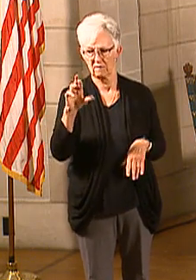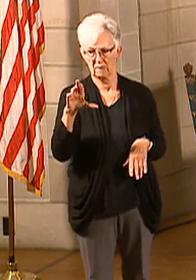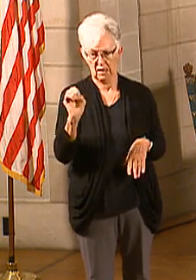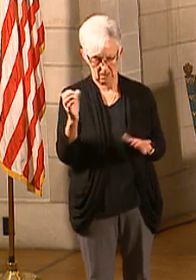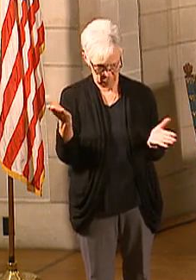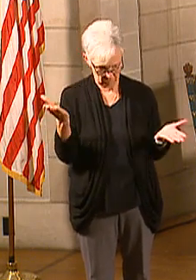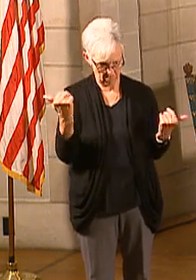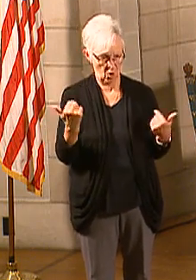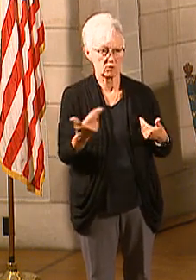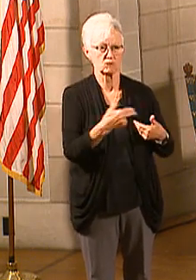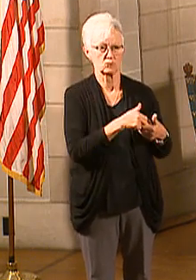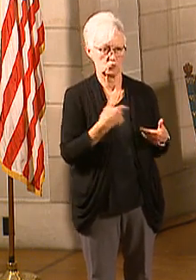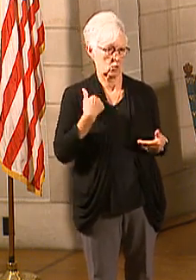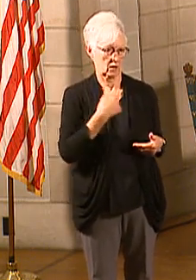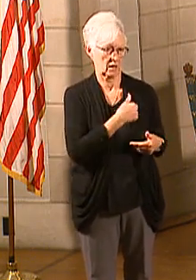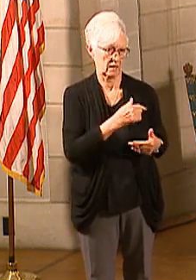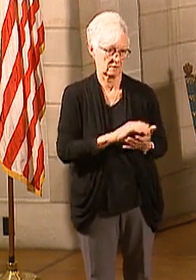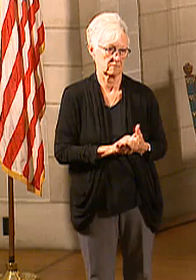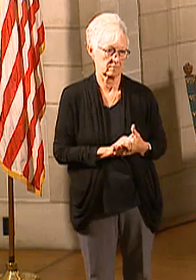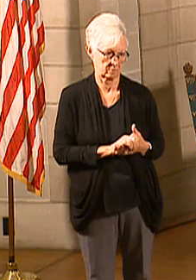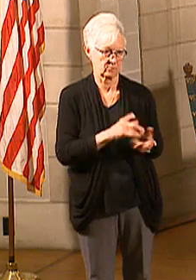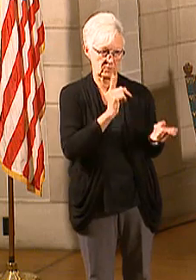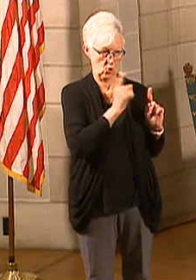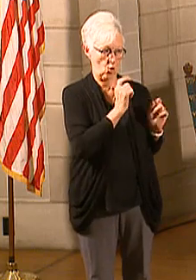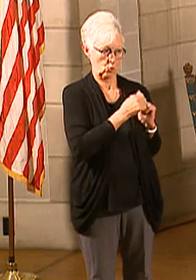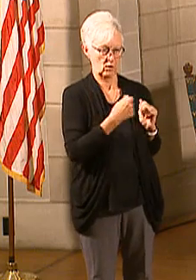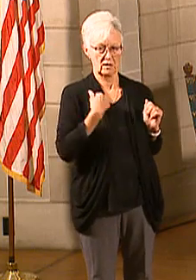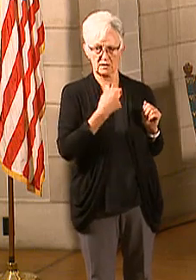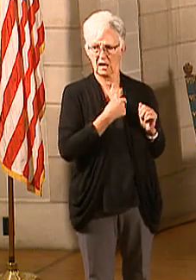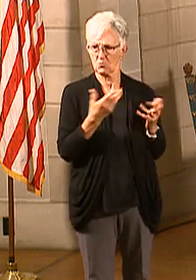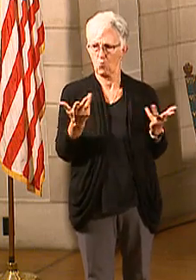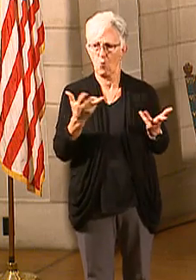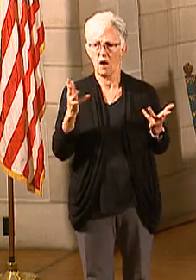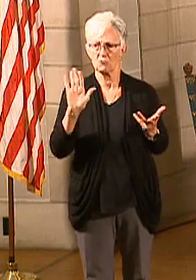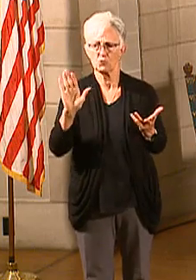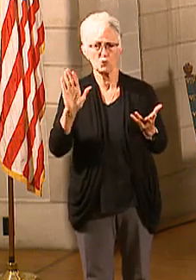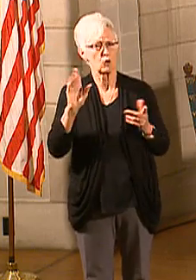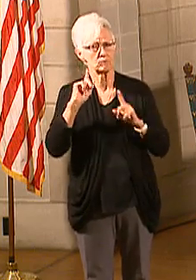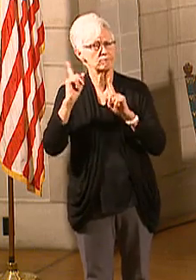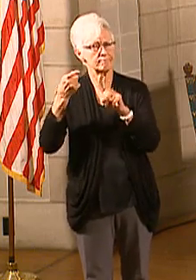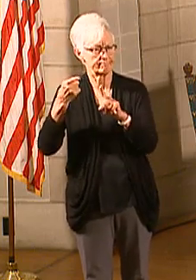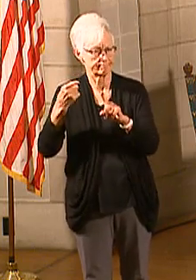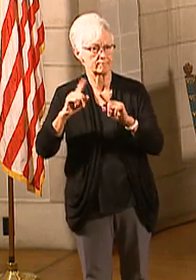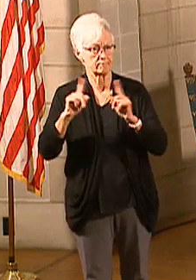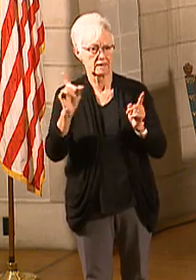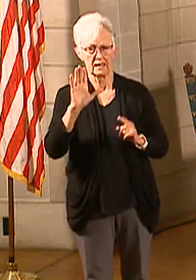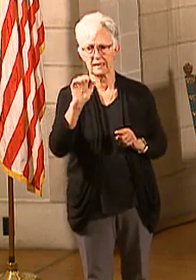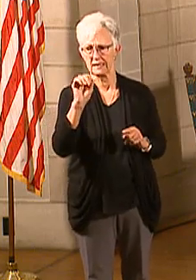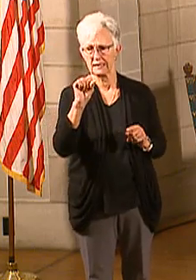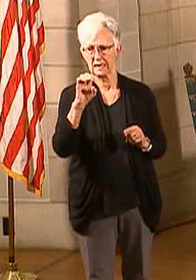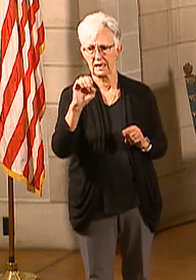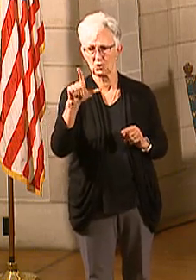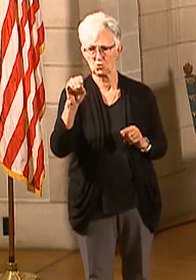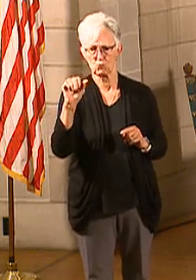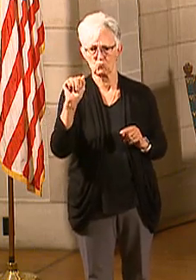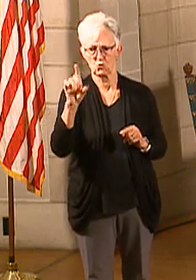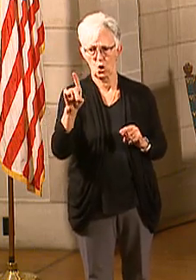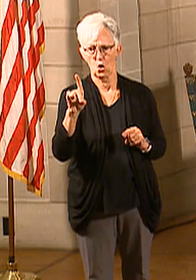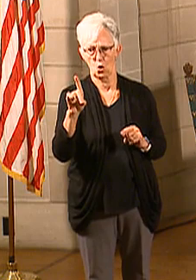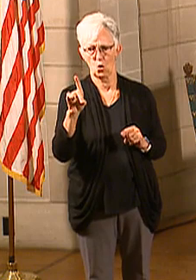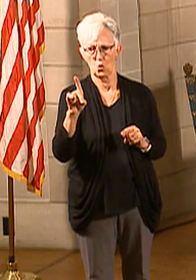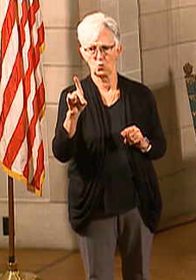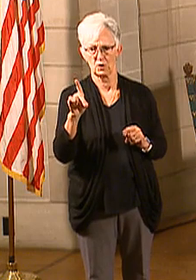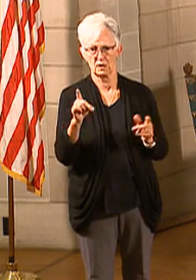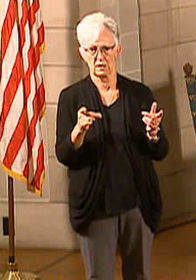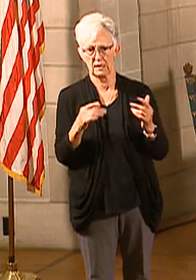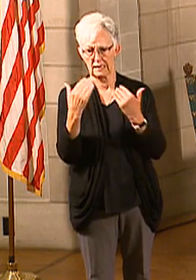on, give us a chance, talk to us about what you're looking for. But ultimately, caseload compliance has improved in every service